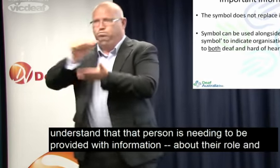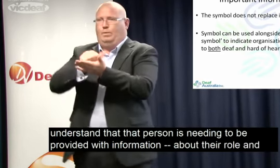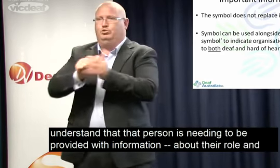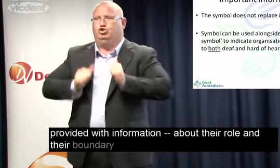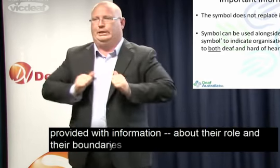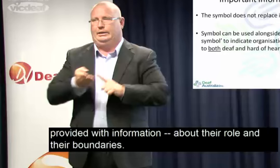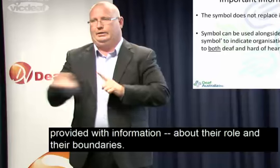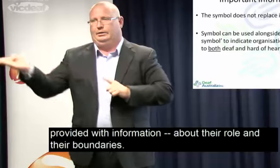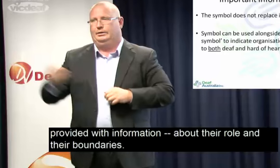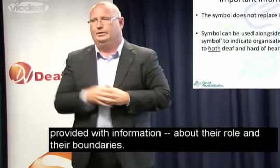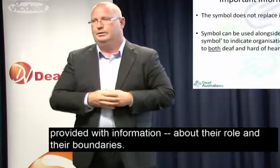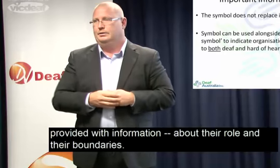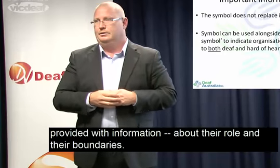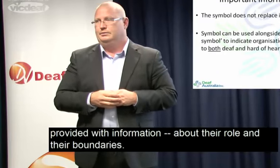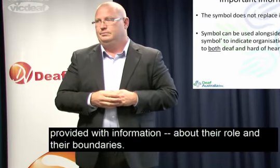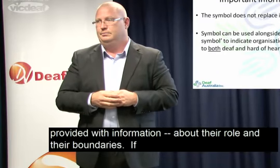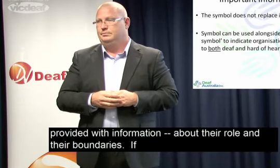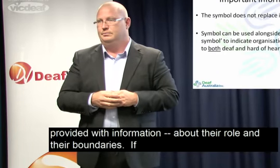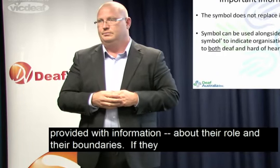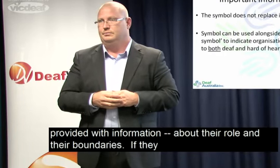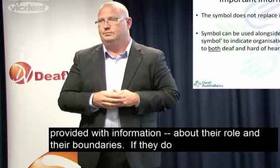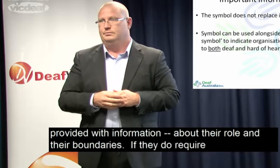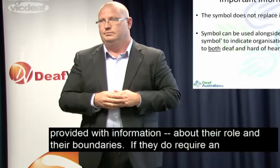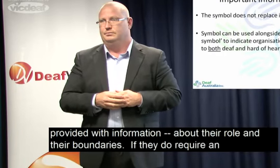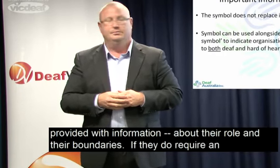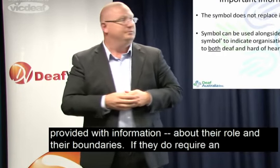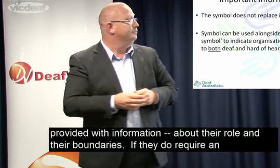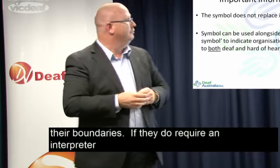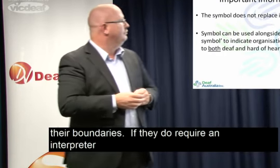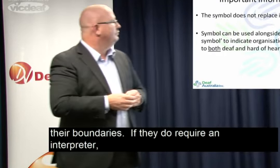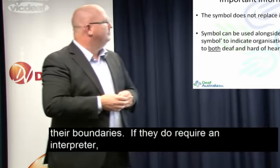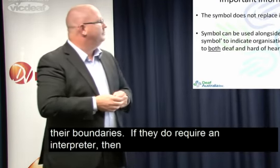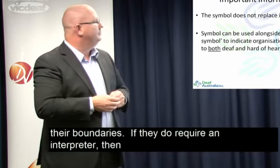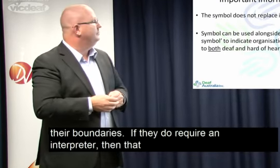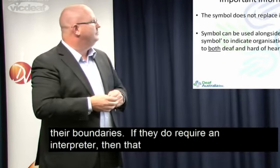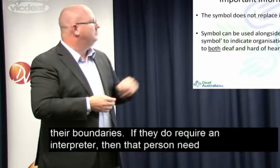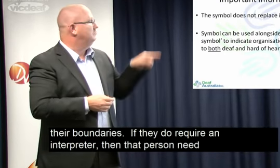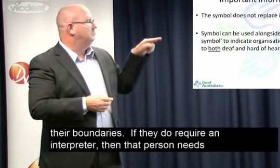If they do require an interpreter, then that person needs to go through the appropriate training to be a qualified interpreter.